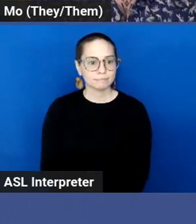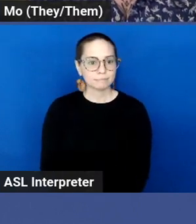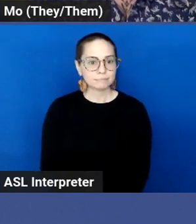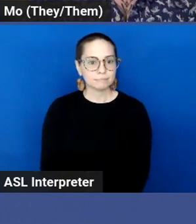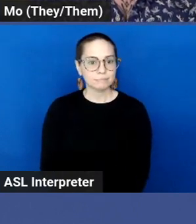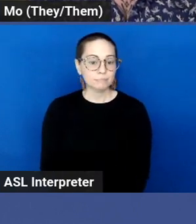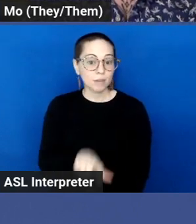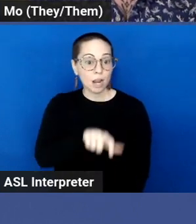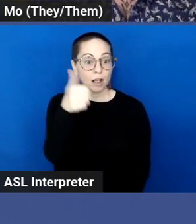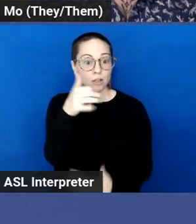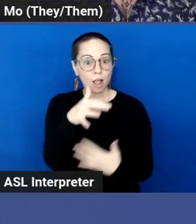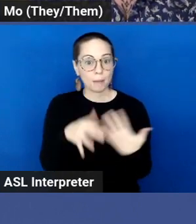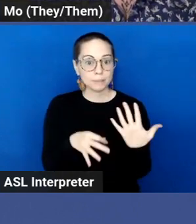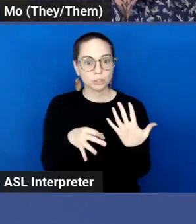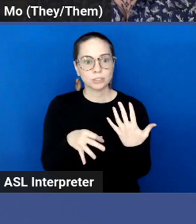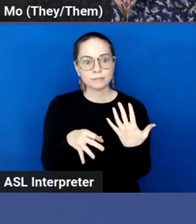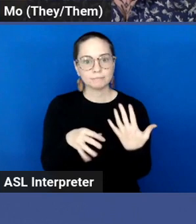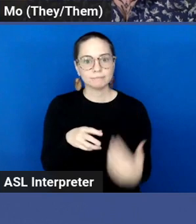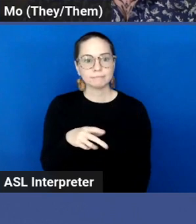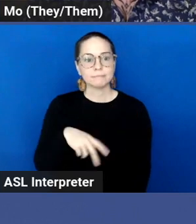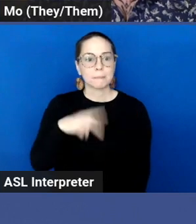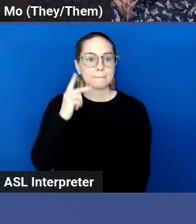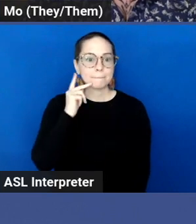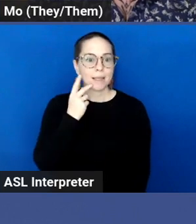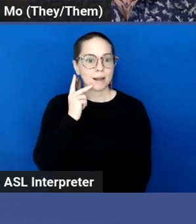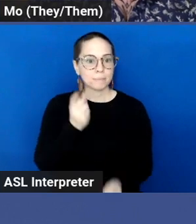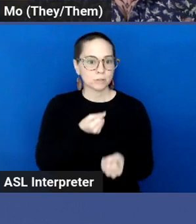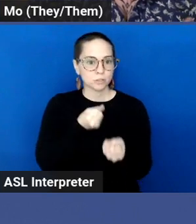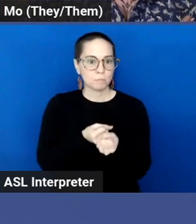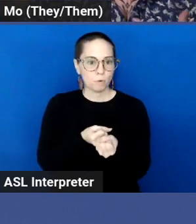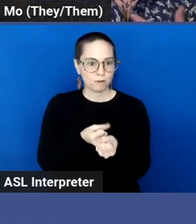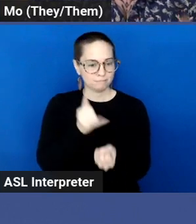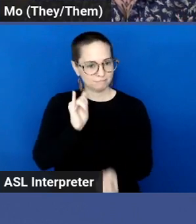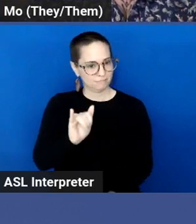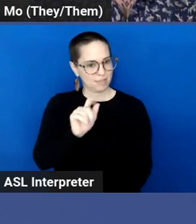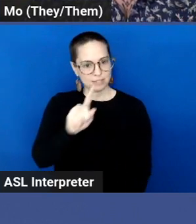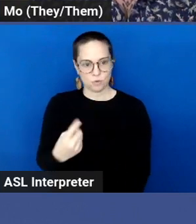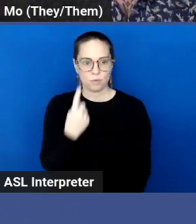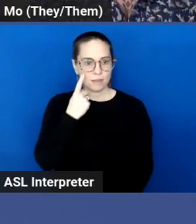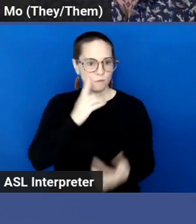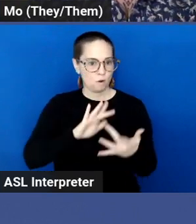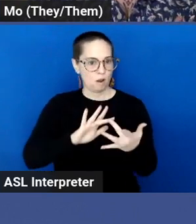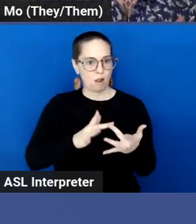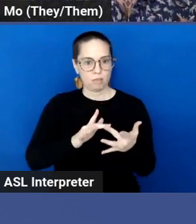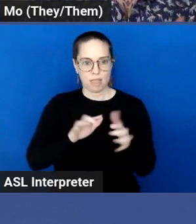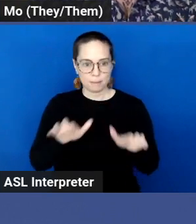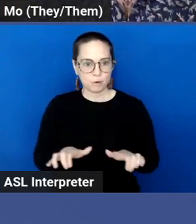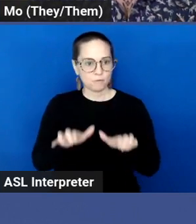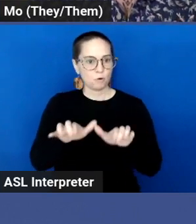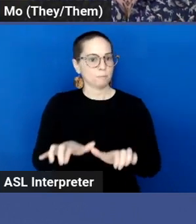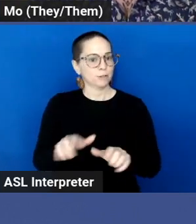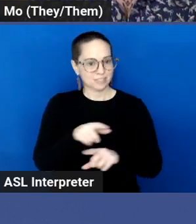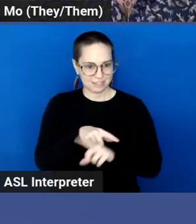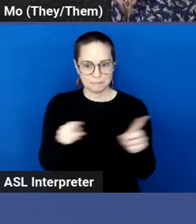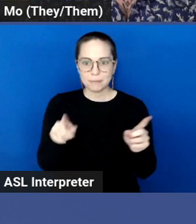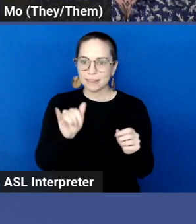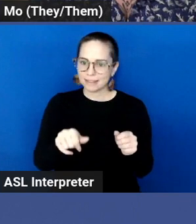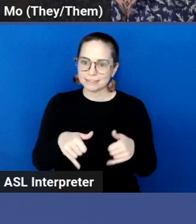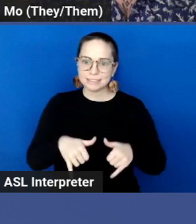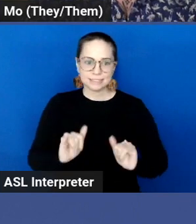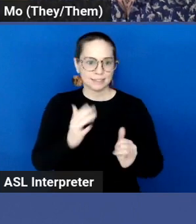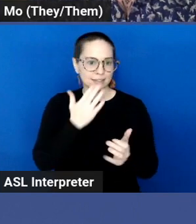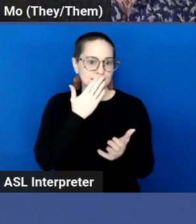Another option is Pineapple Support. This is only for online performers, but it is still a really great